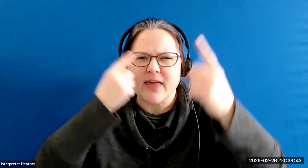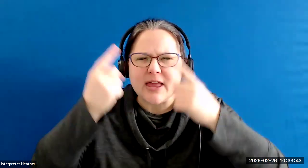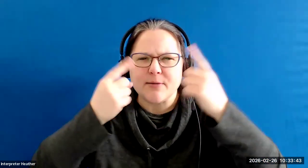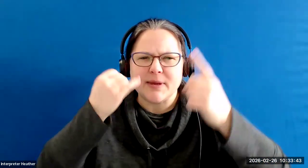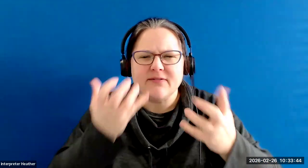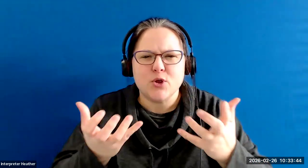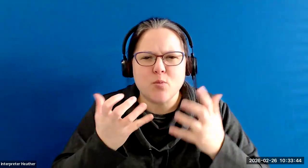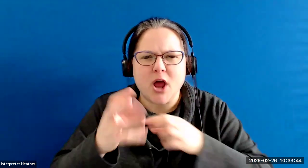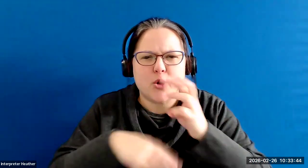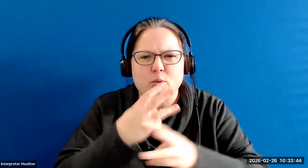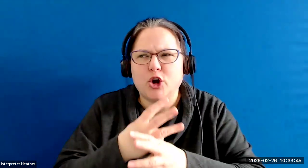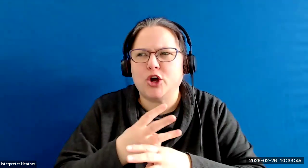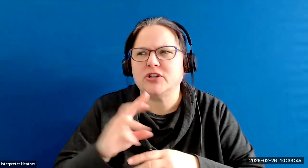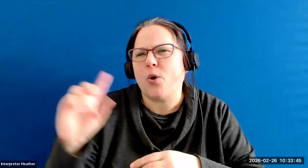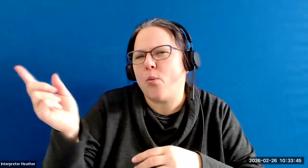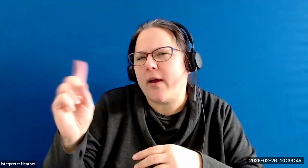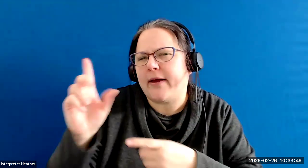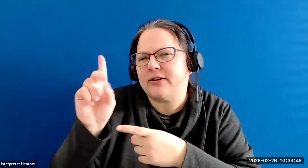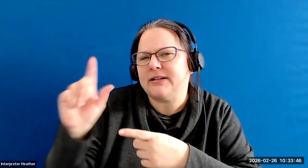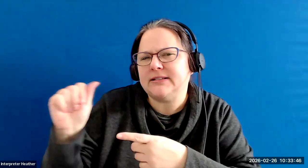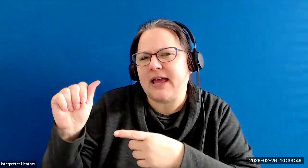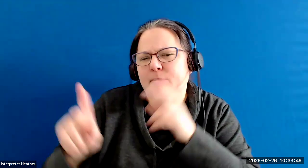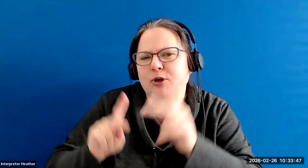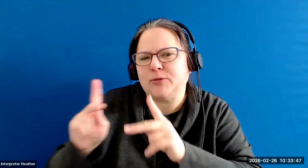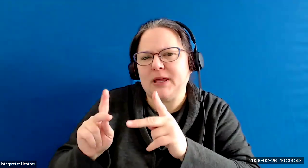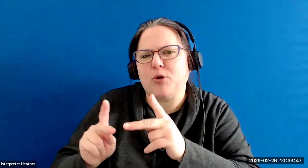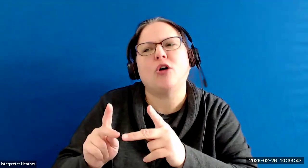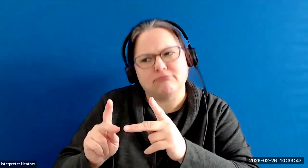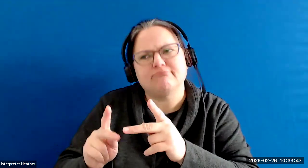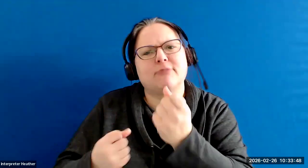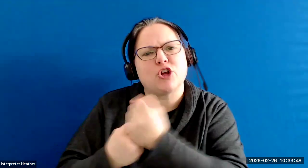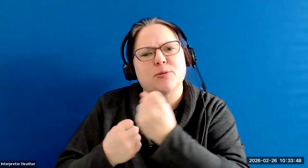where disabled folks are affirmed. Next slide,